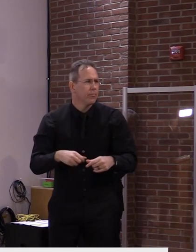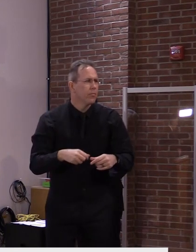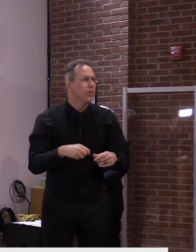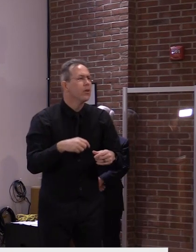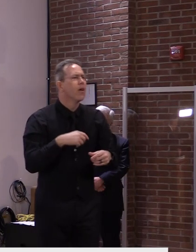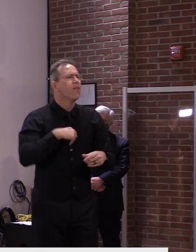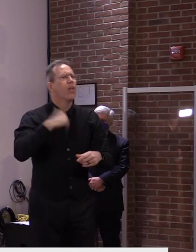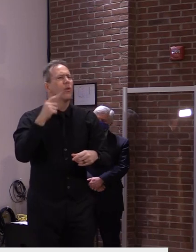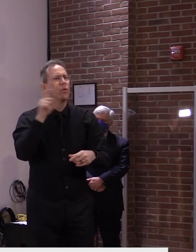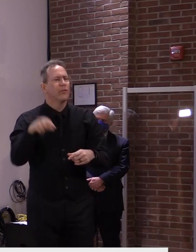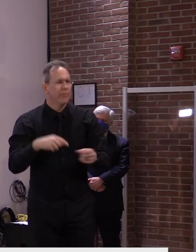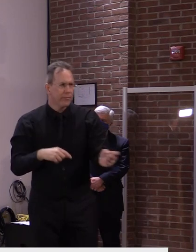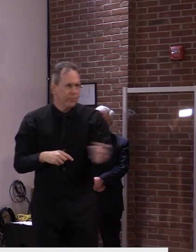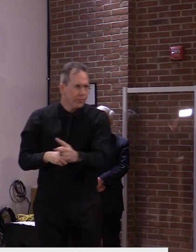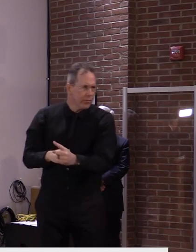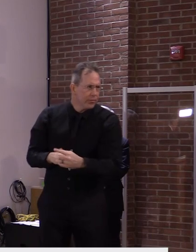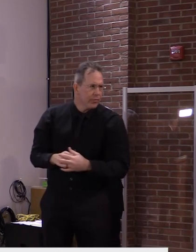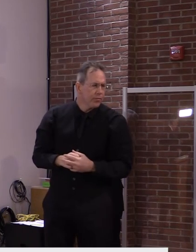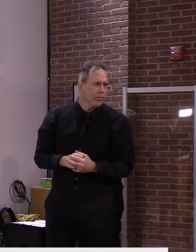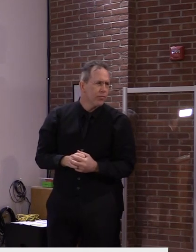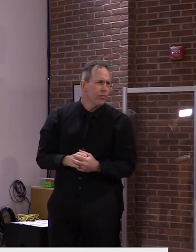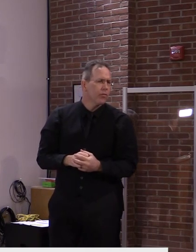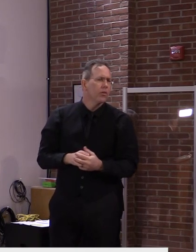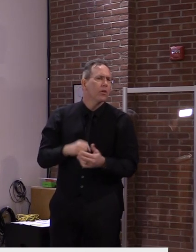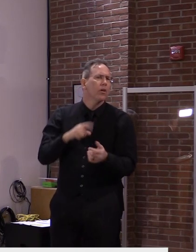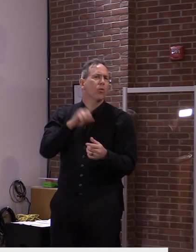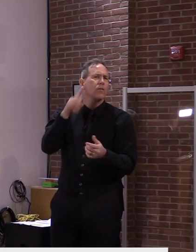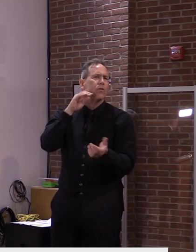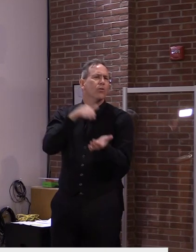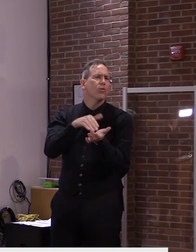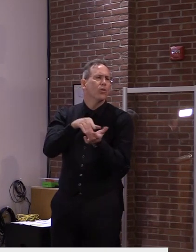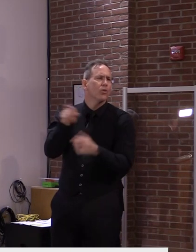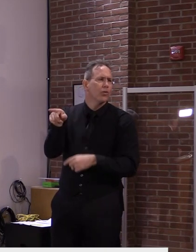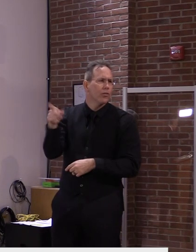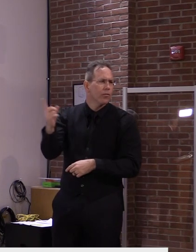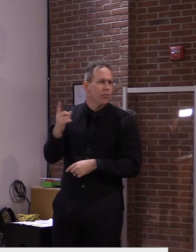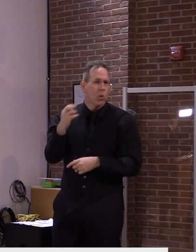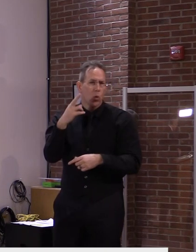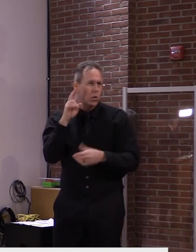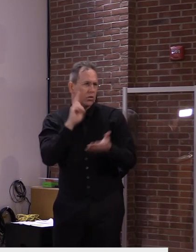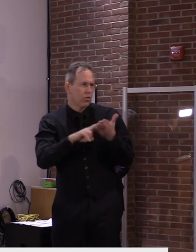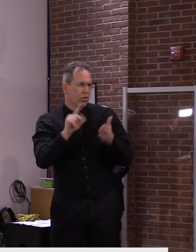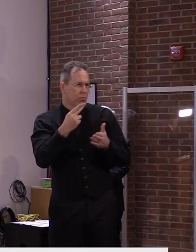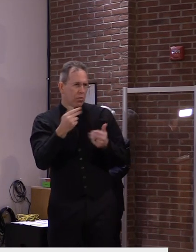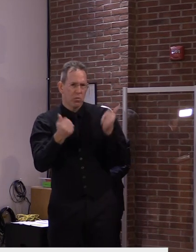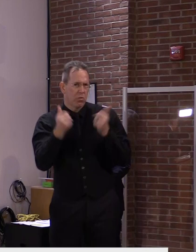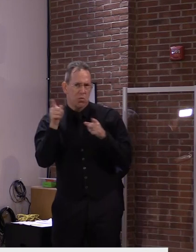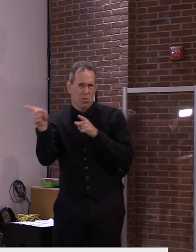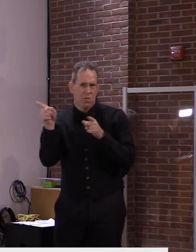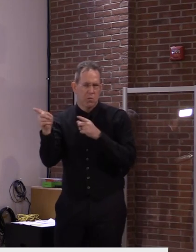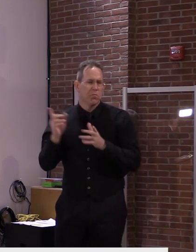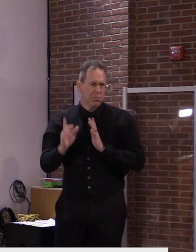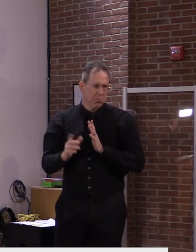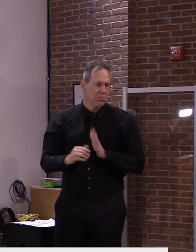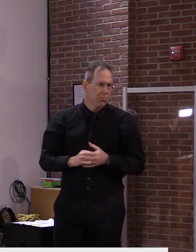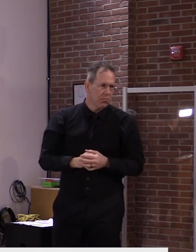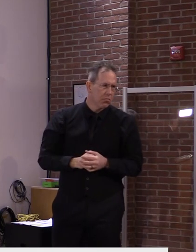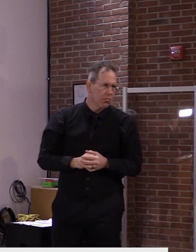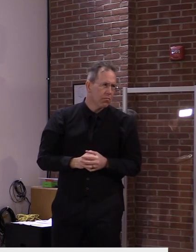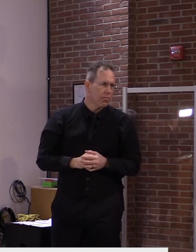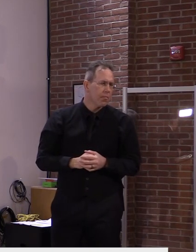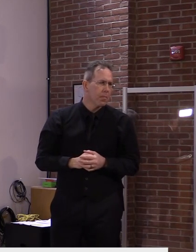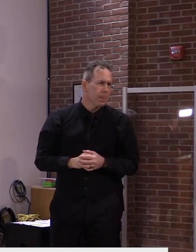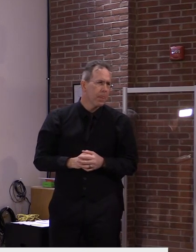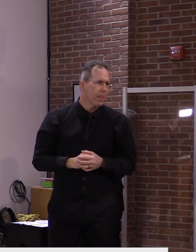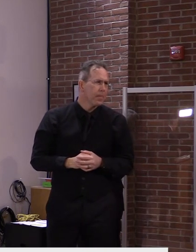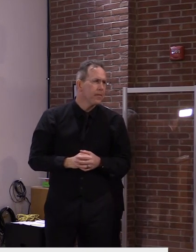for Commissioner Levine or Secretary Smith. I noticed in Dr. Levine's presentation